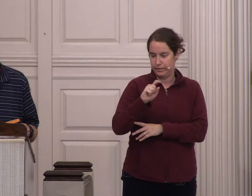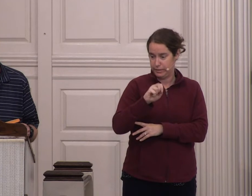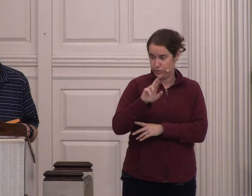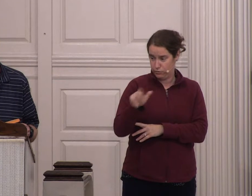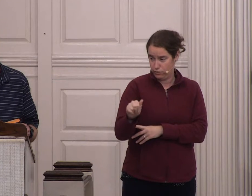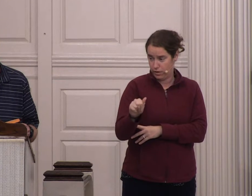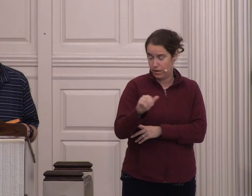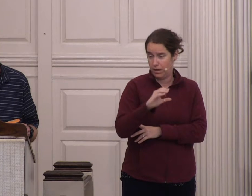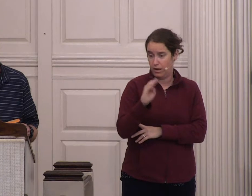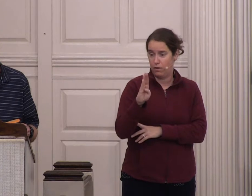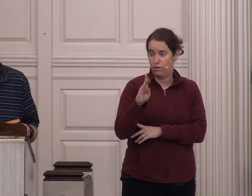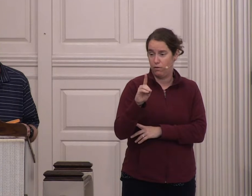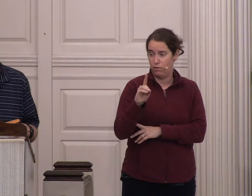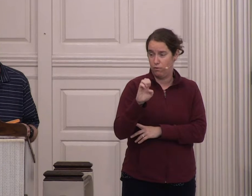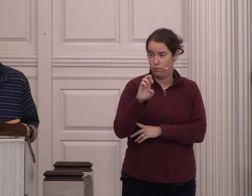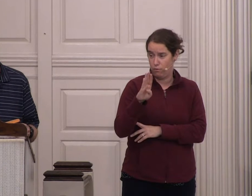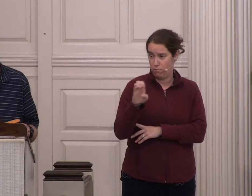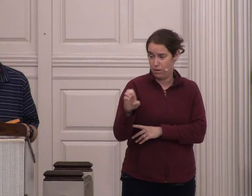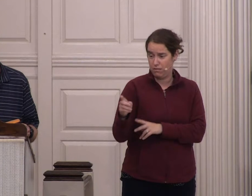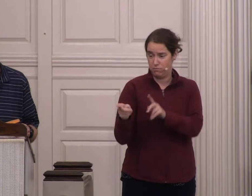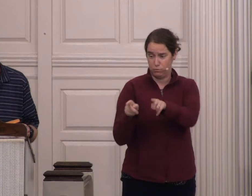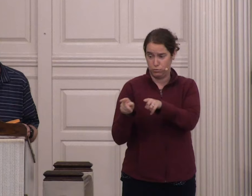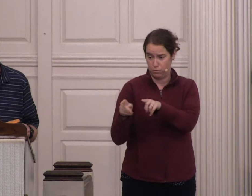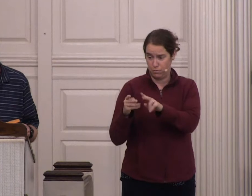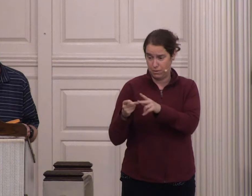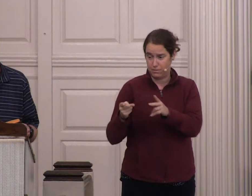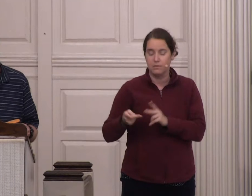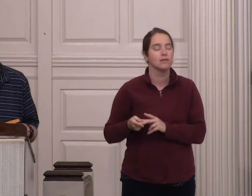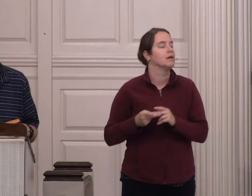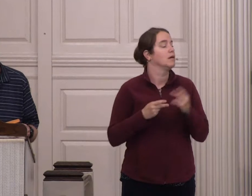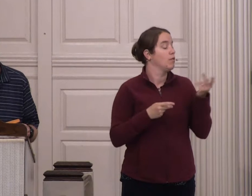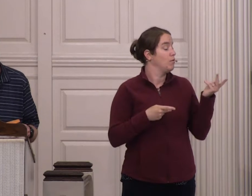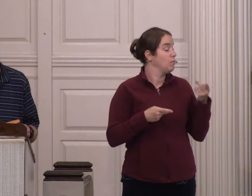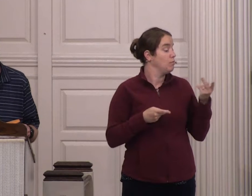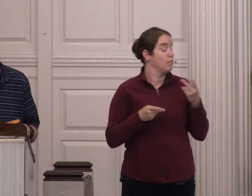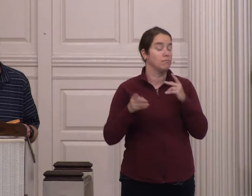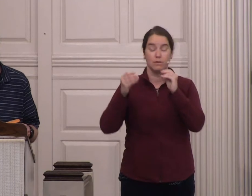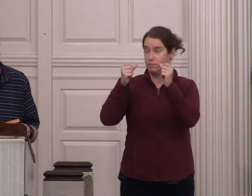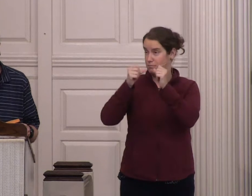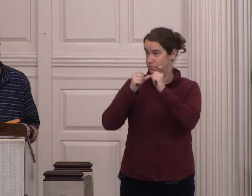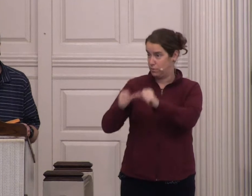surrounding countryside, where they continued to proclaim the good news.